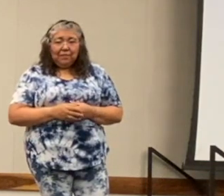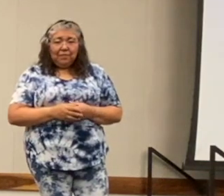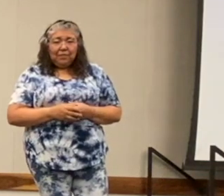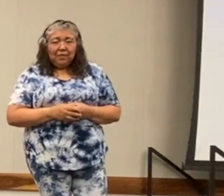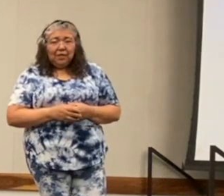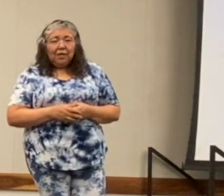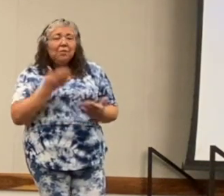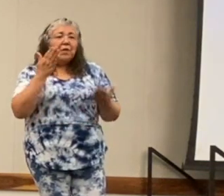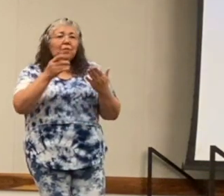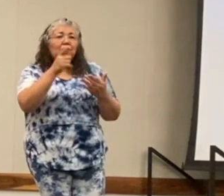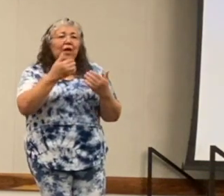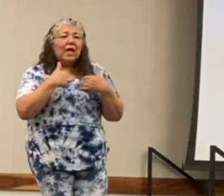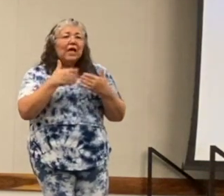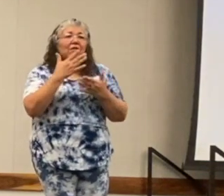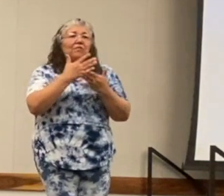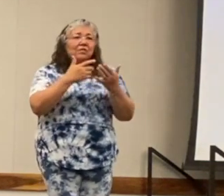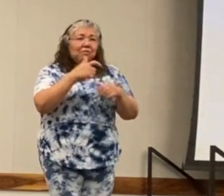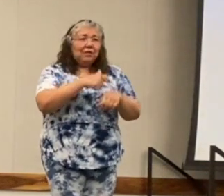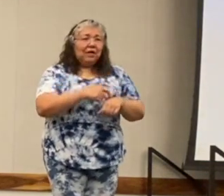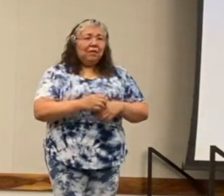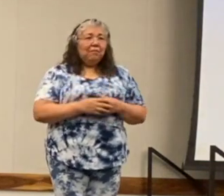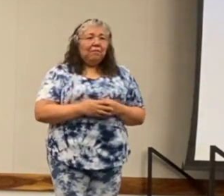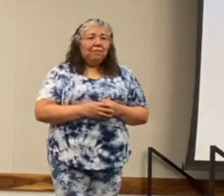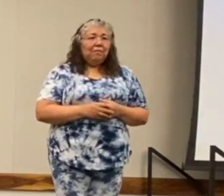Maybe you think you have some time.